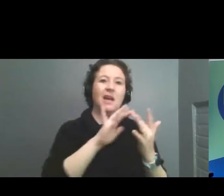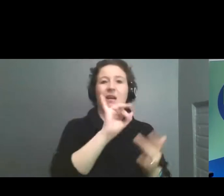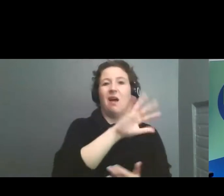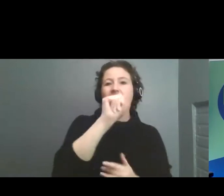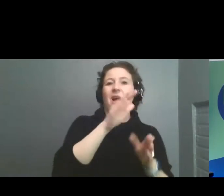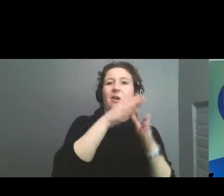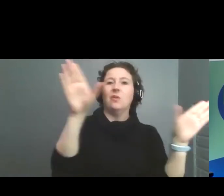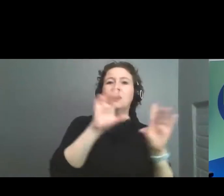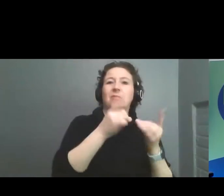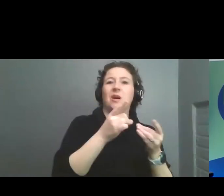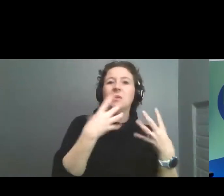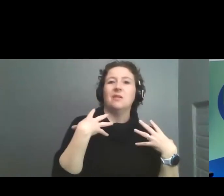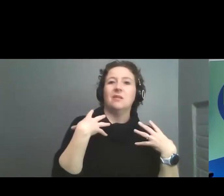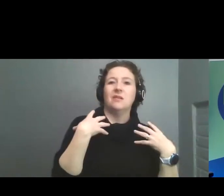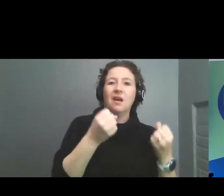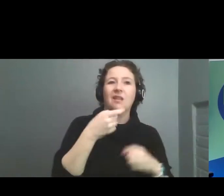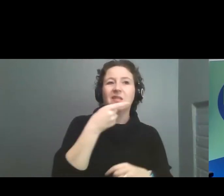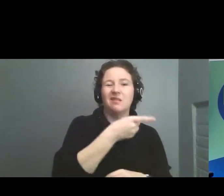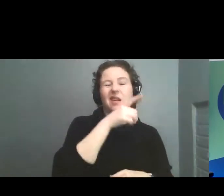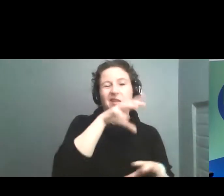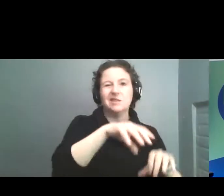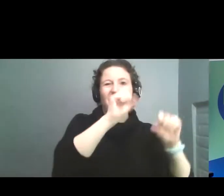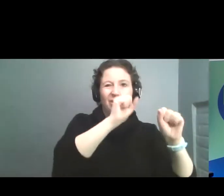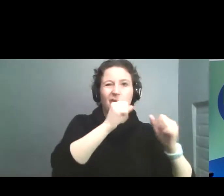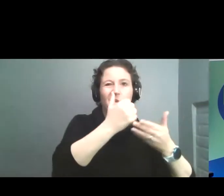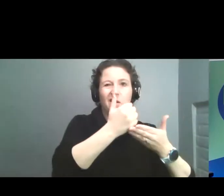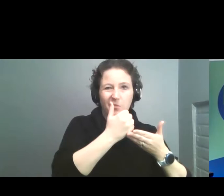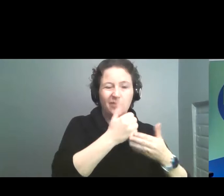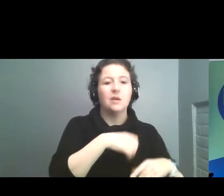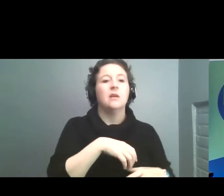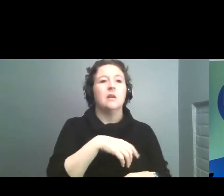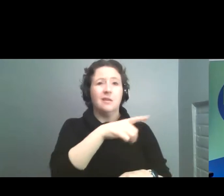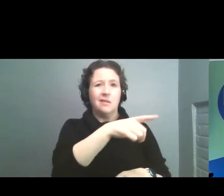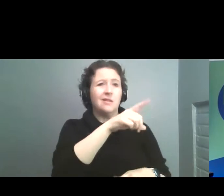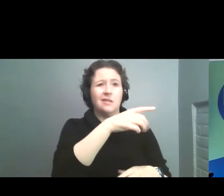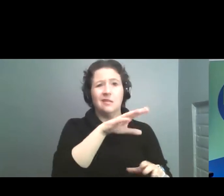than half of Iowa counties, and beginning this week is doing the same for Scott County.